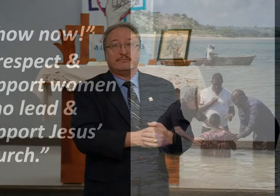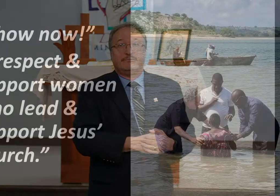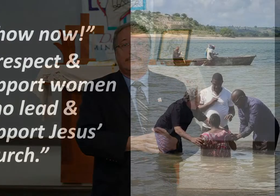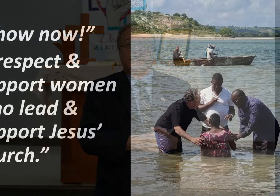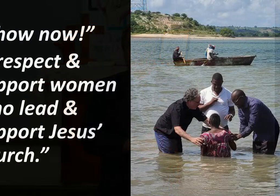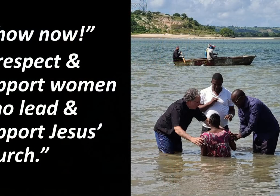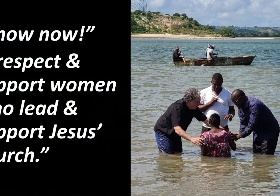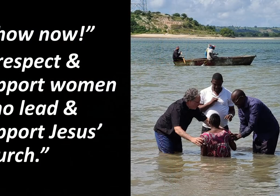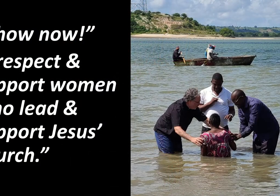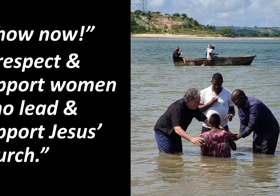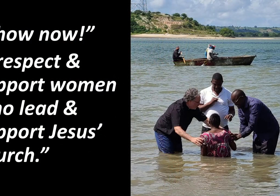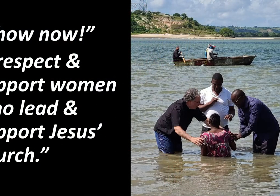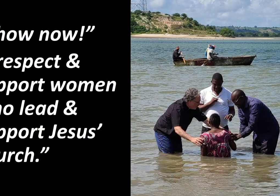just as we see here.